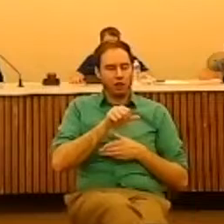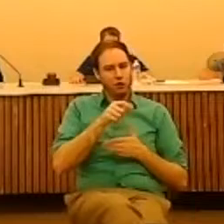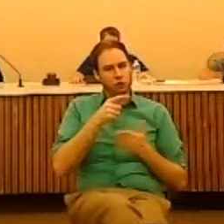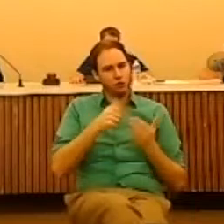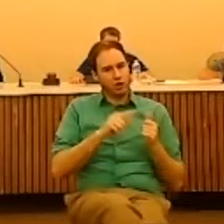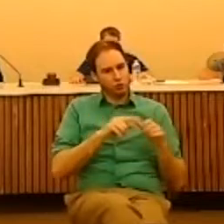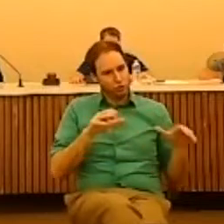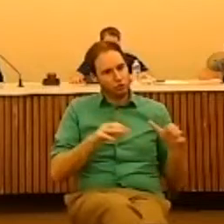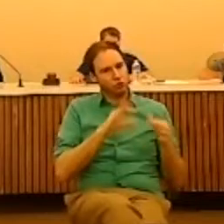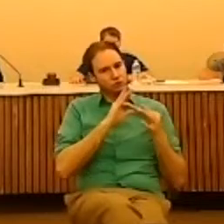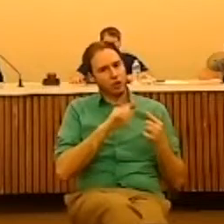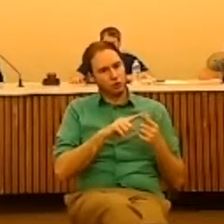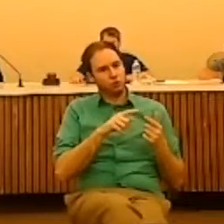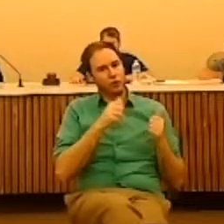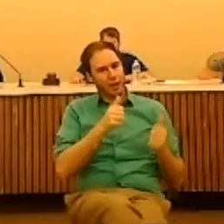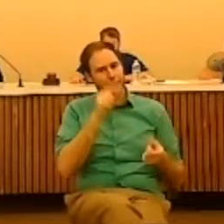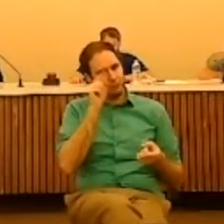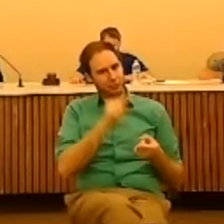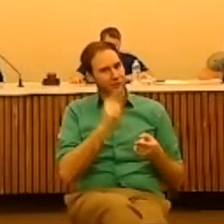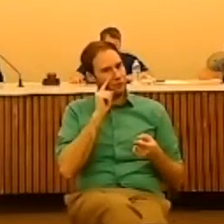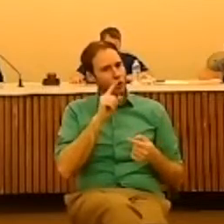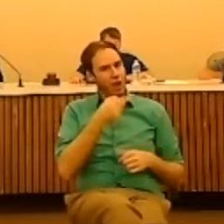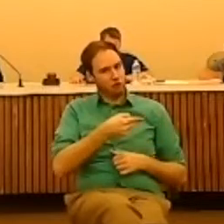trying to do with regards to that.